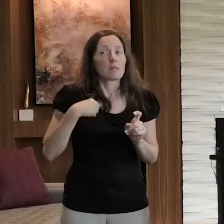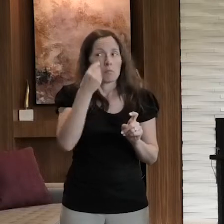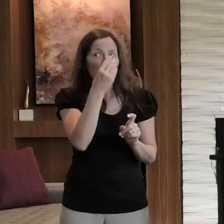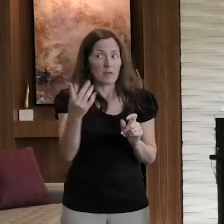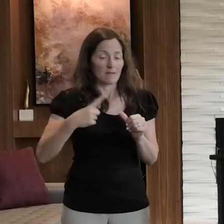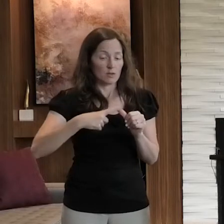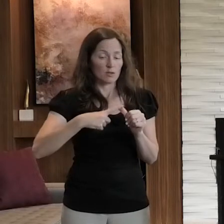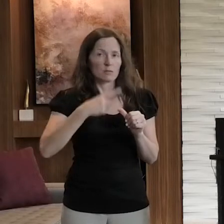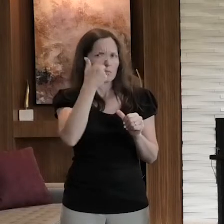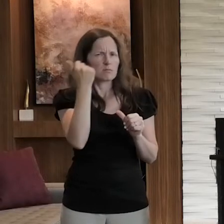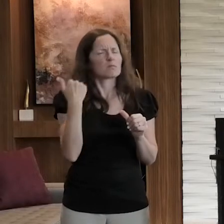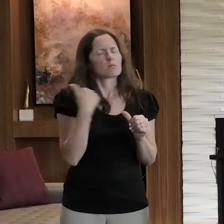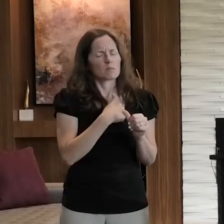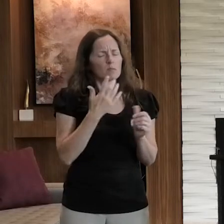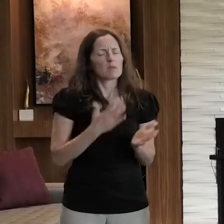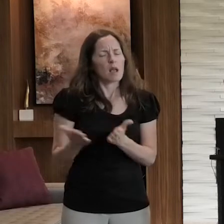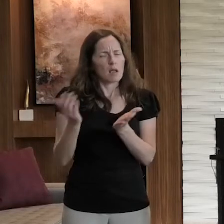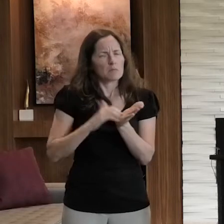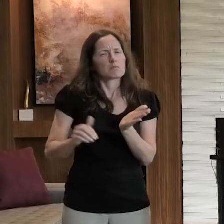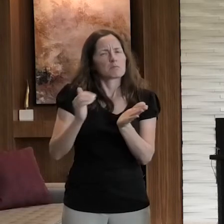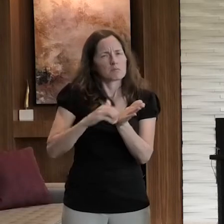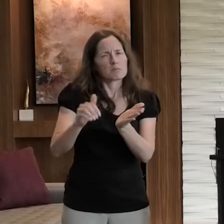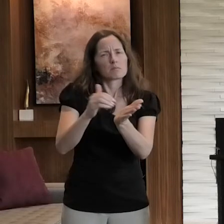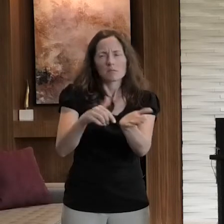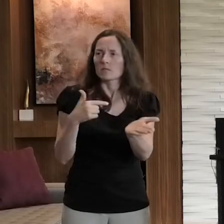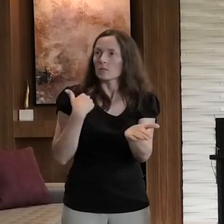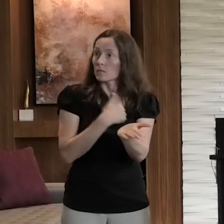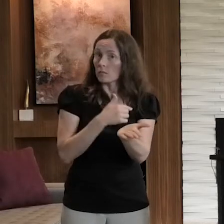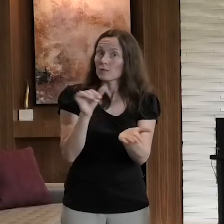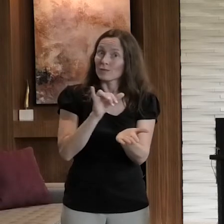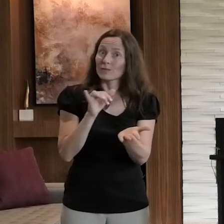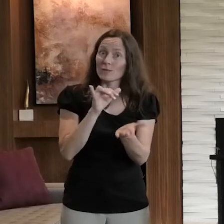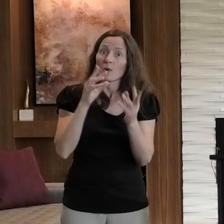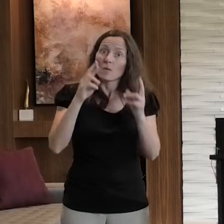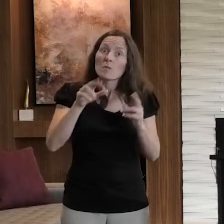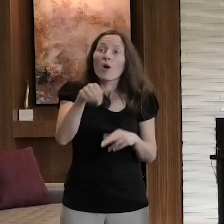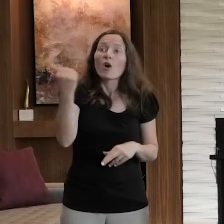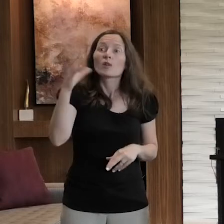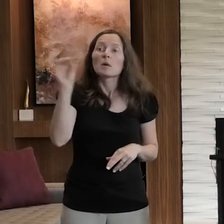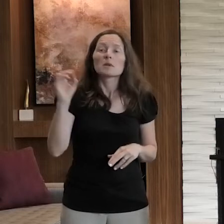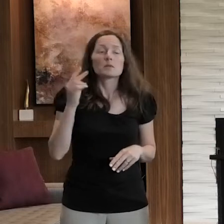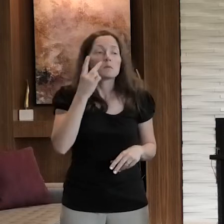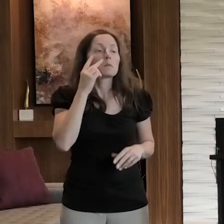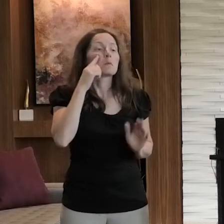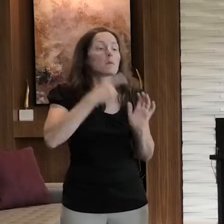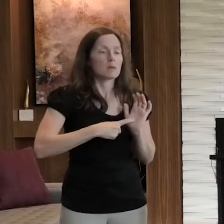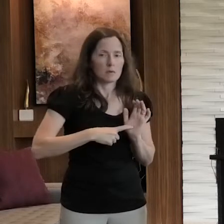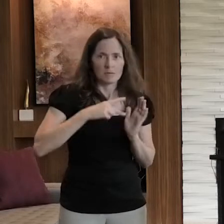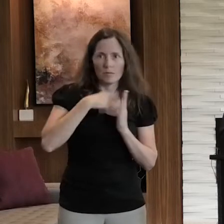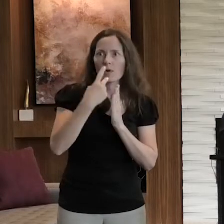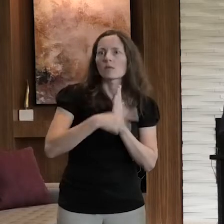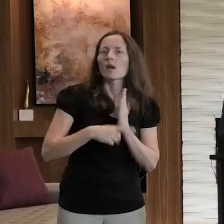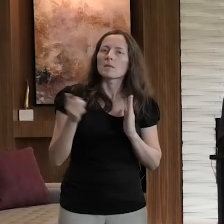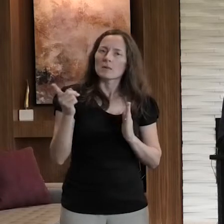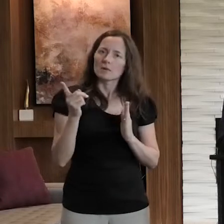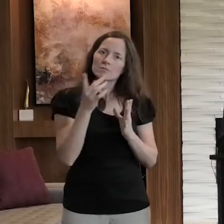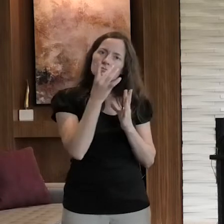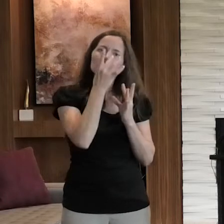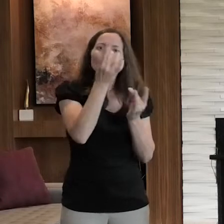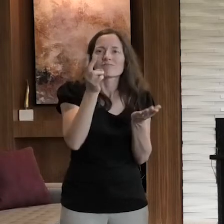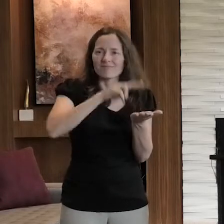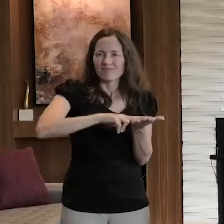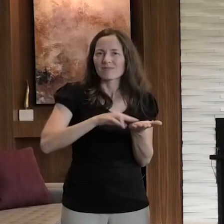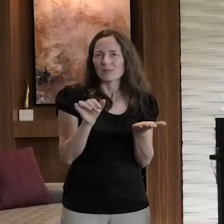as Calvin mentioned earlier, we want other employers in this community to see this opportunity as well. I also want to thank